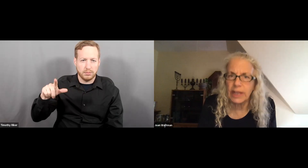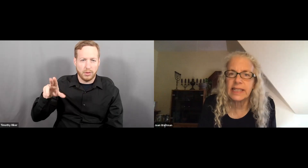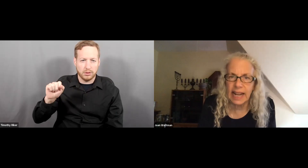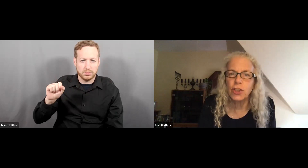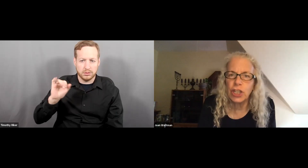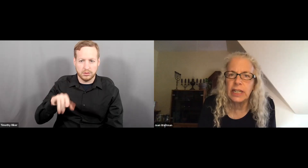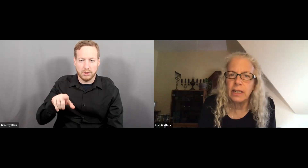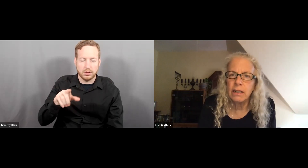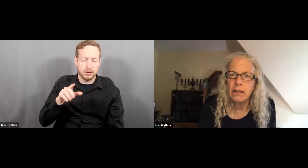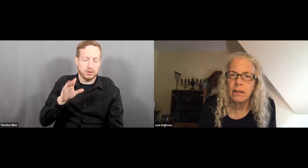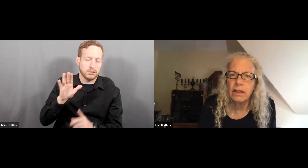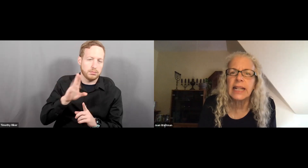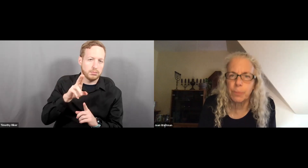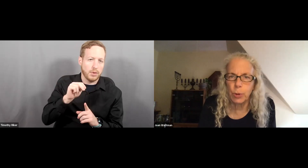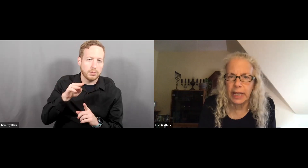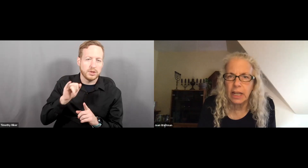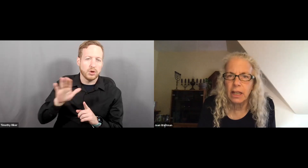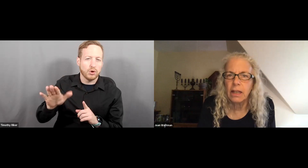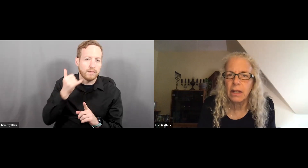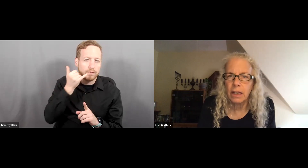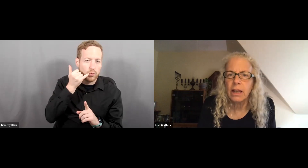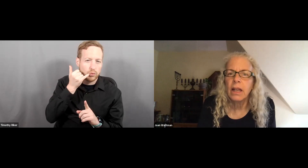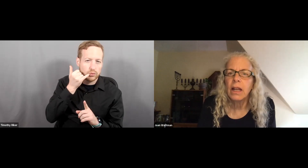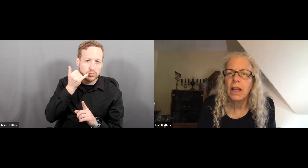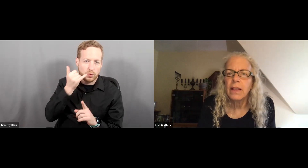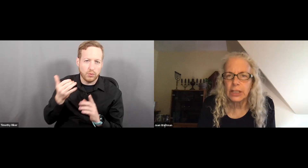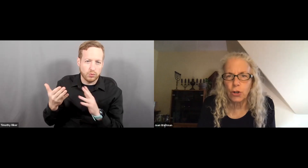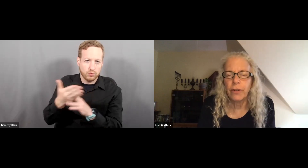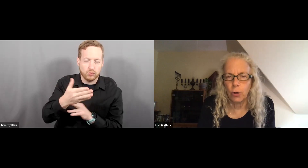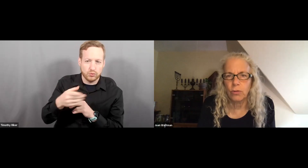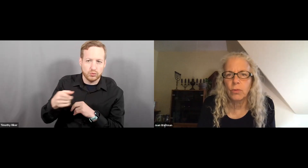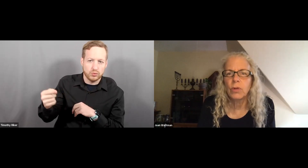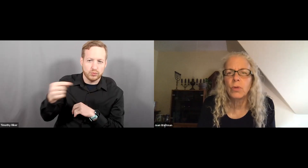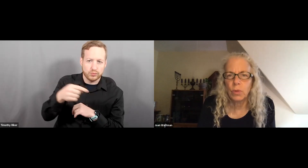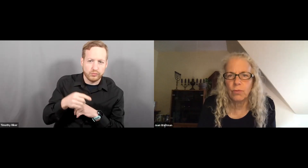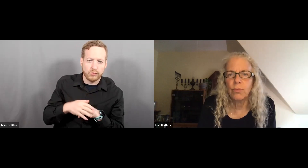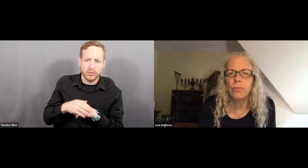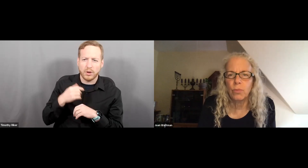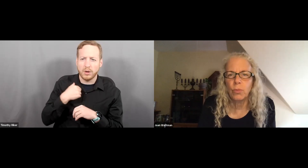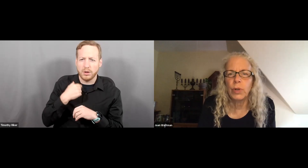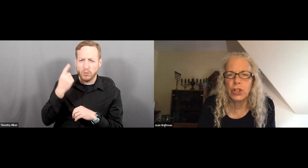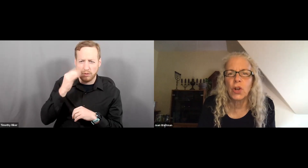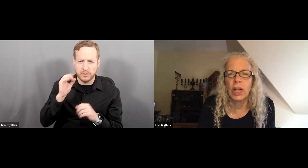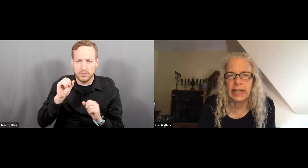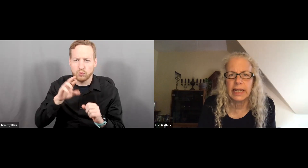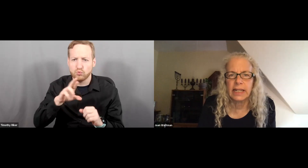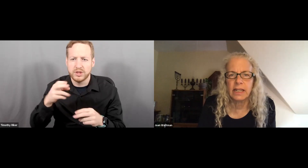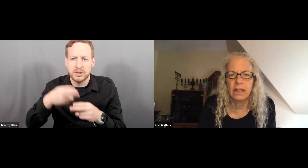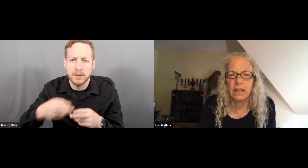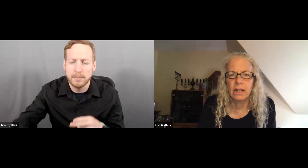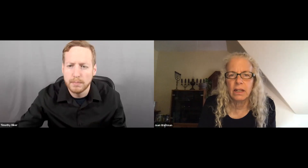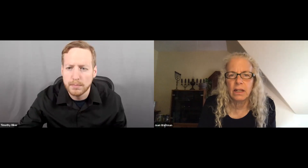the one that's LG, that's Boomy. That's her phone. When she's calling in,